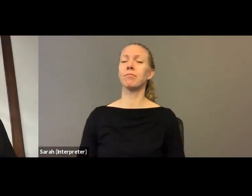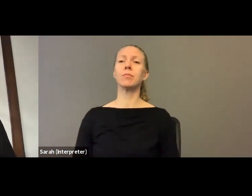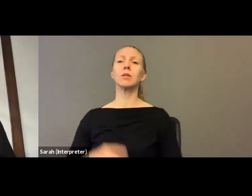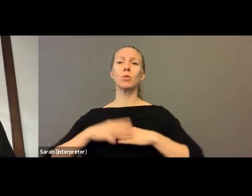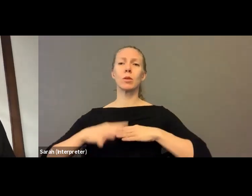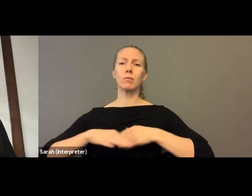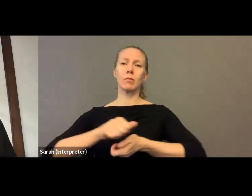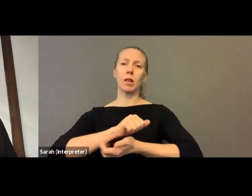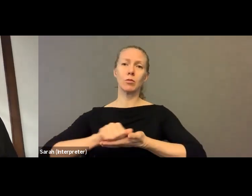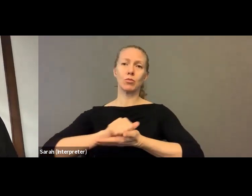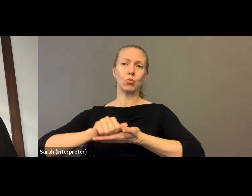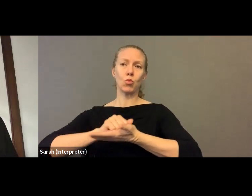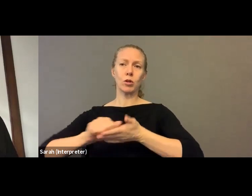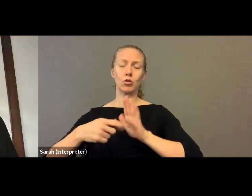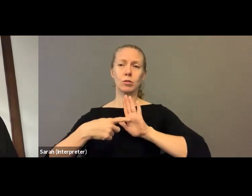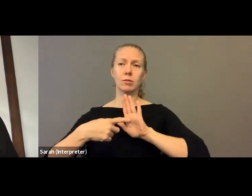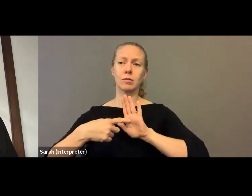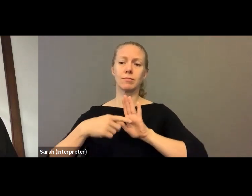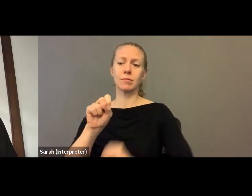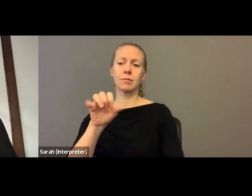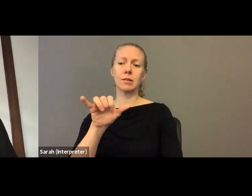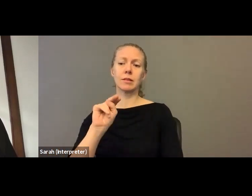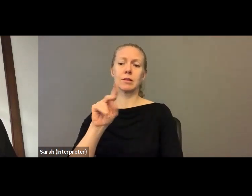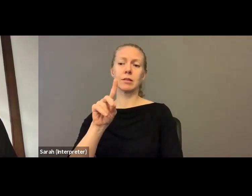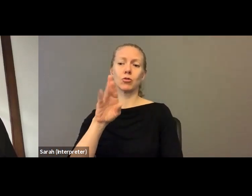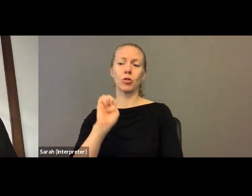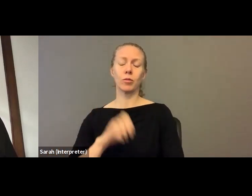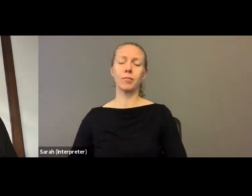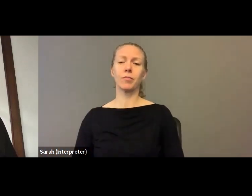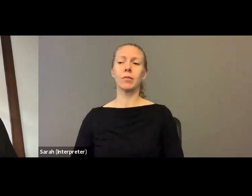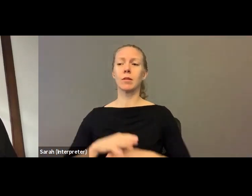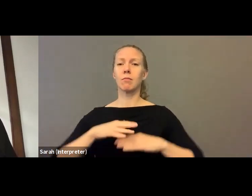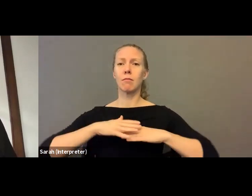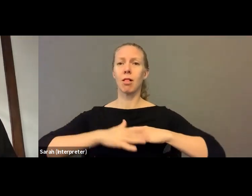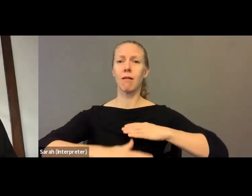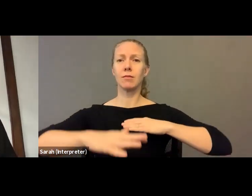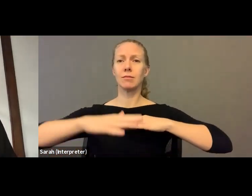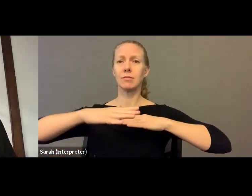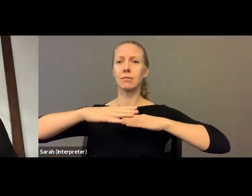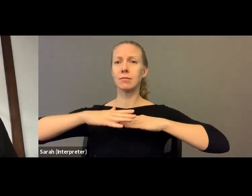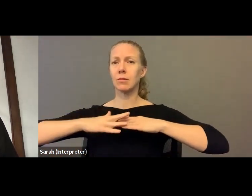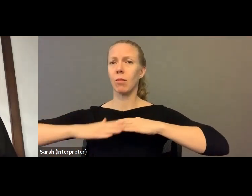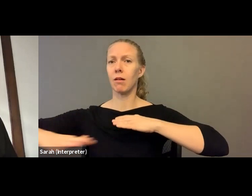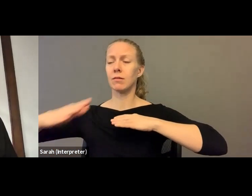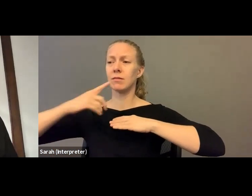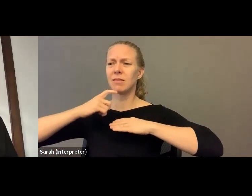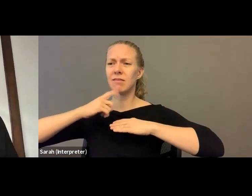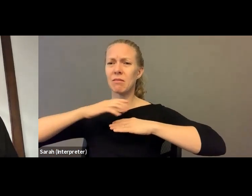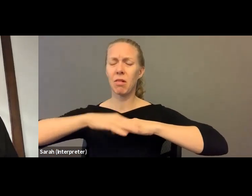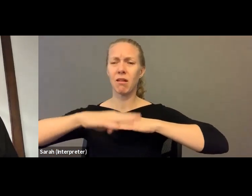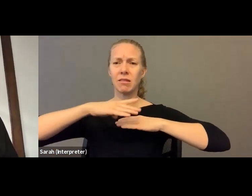Blood, blood, blood. There is so much blood on the walk. Blood, blood,